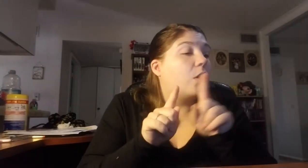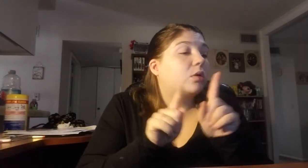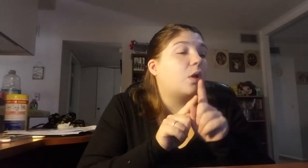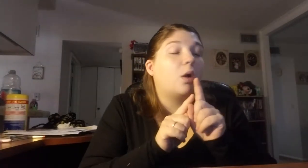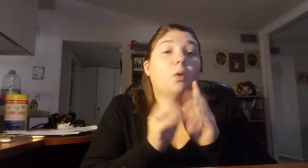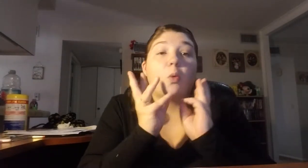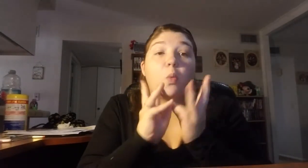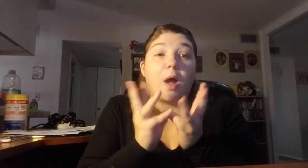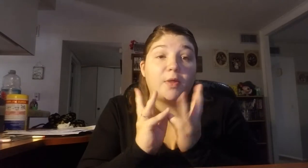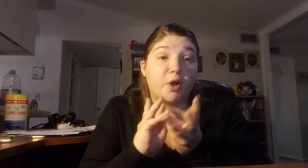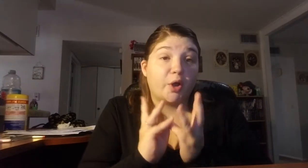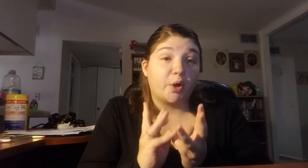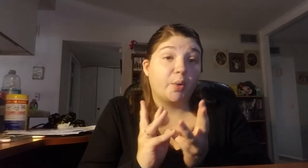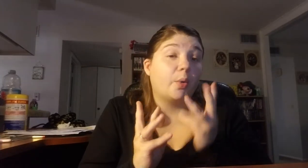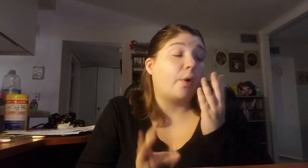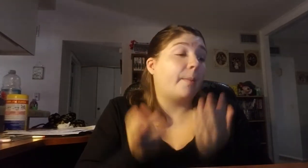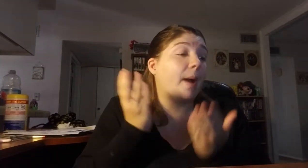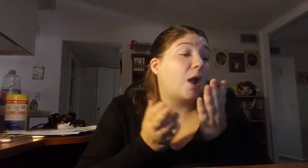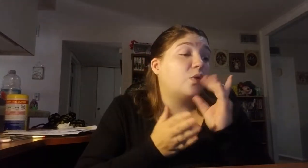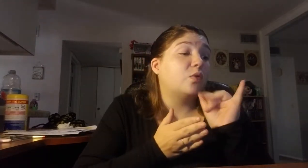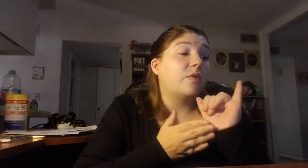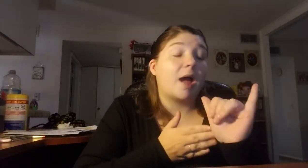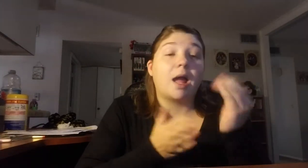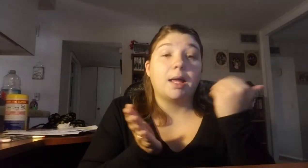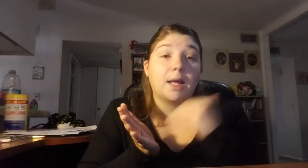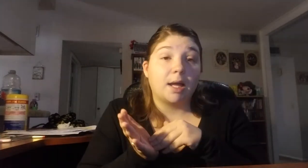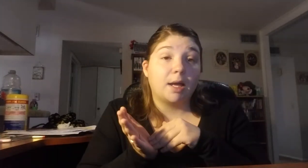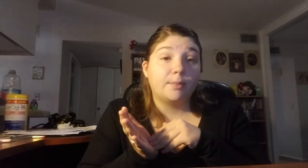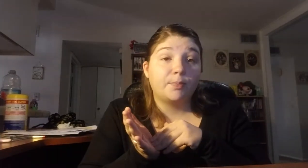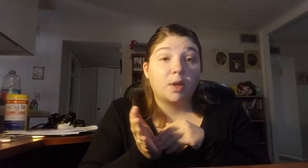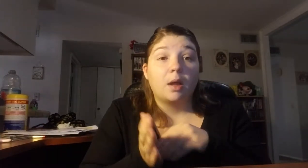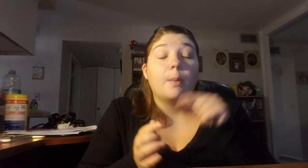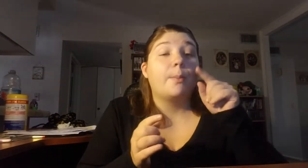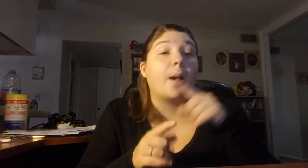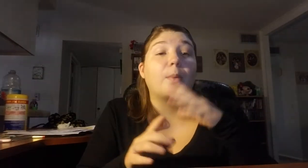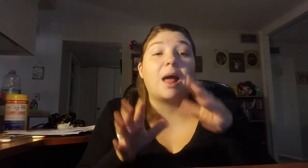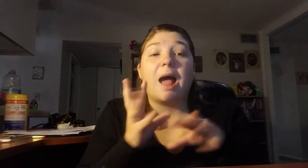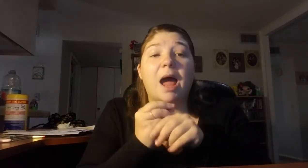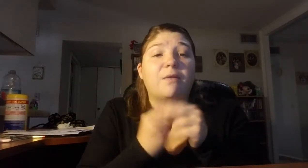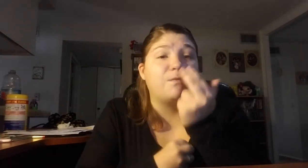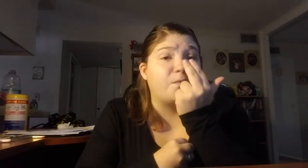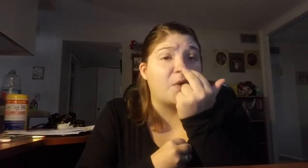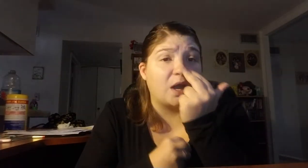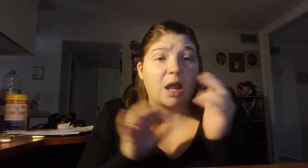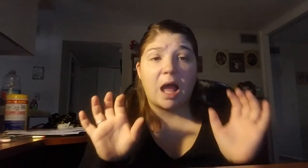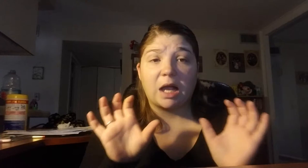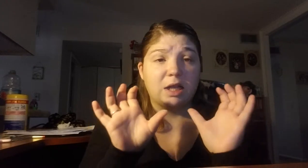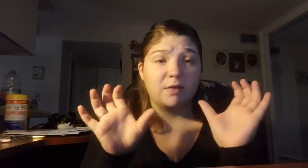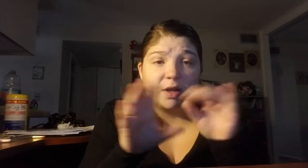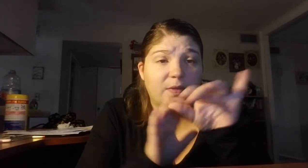Also, the weather, I might do that again, but I'm gonna add funny activity in